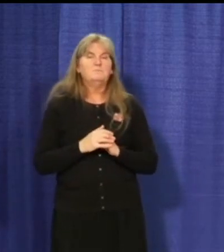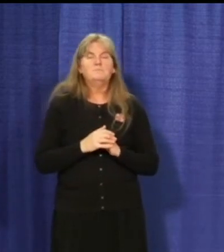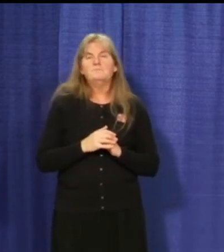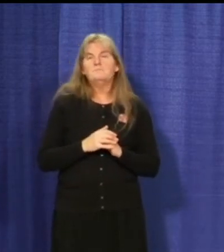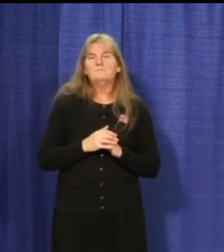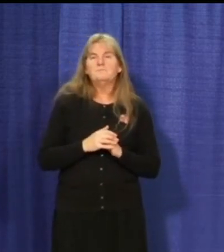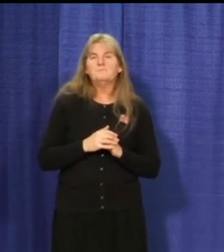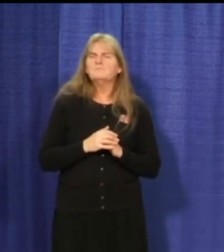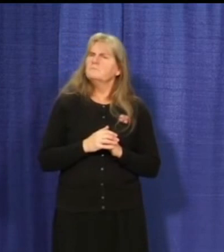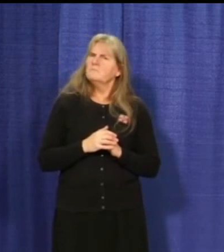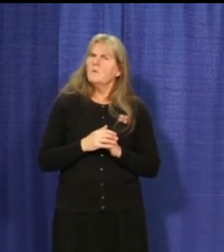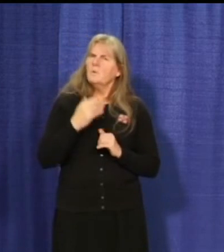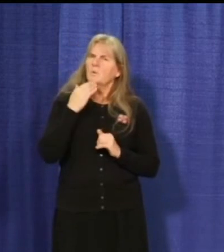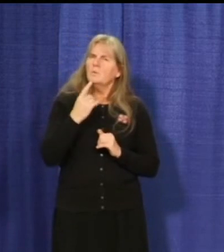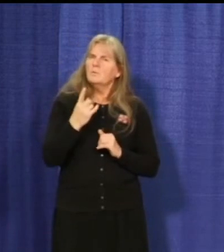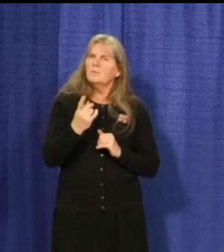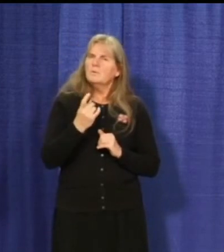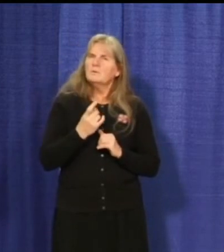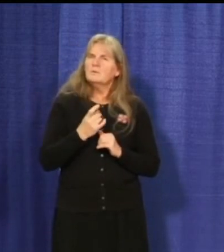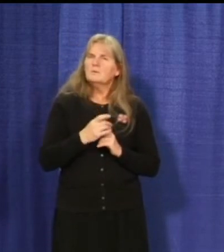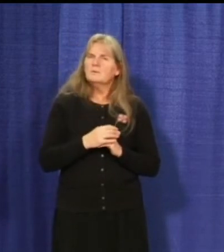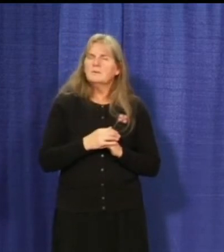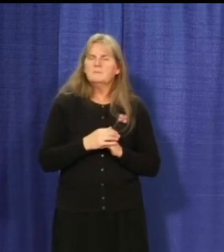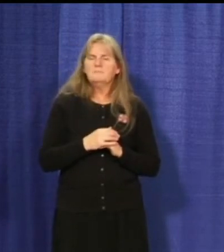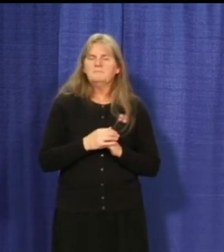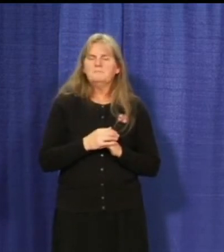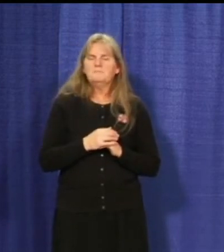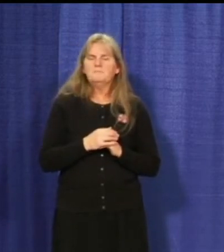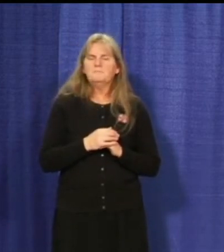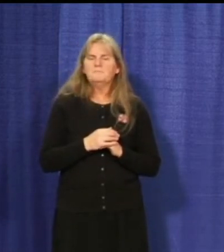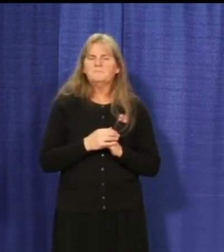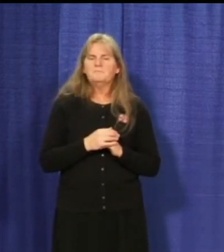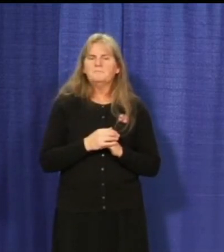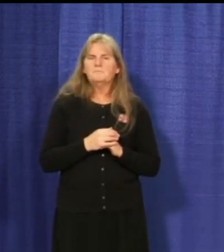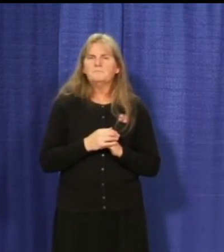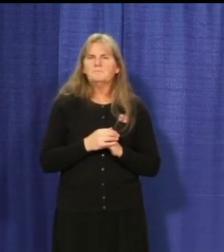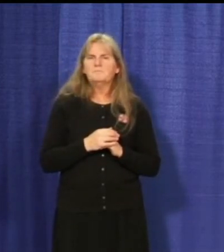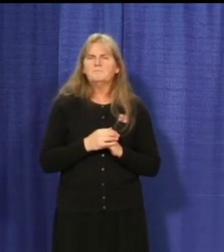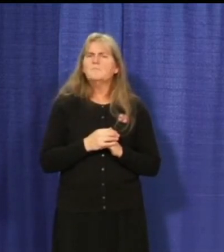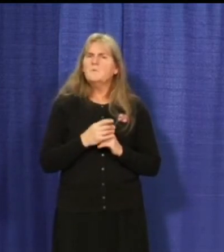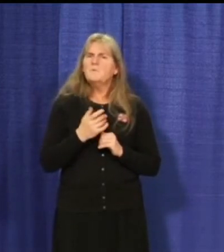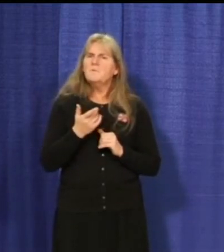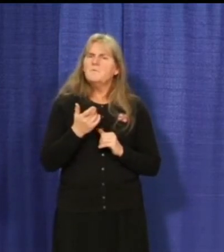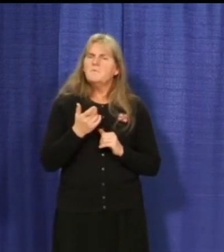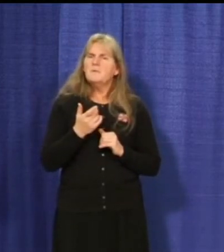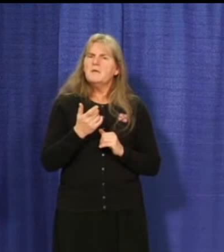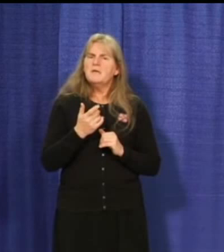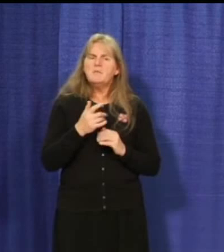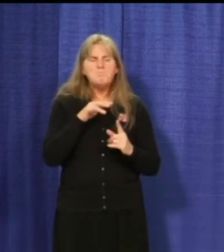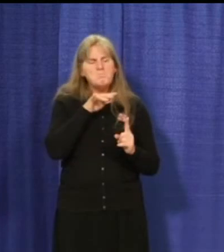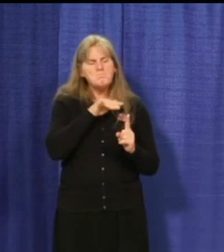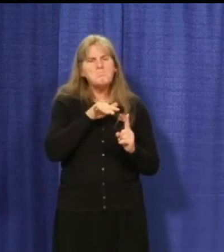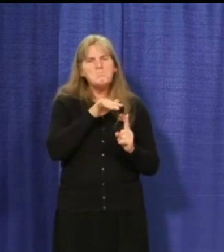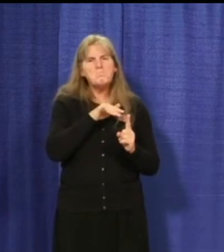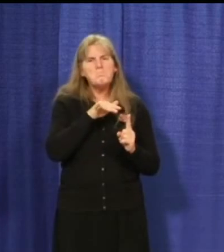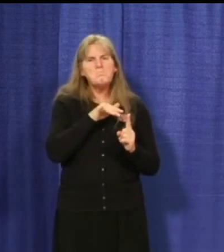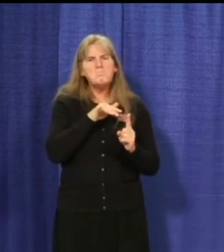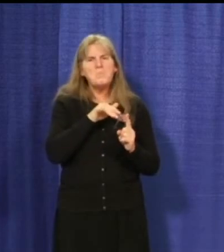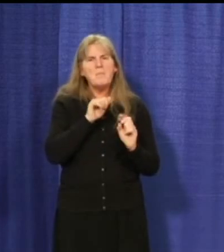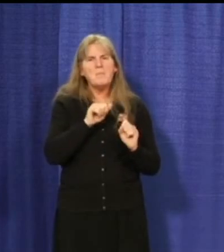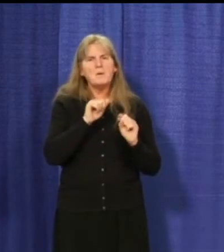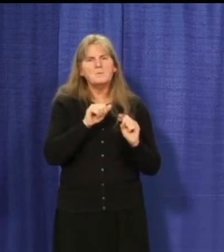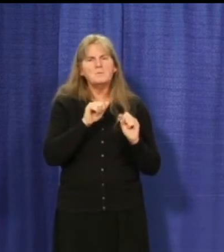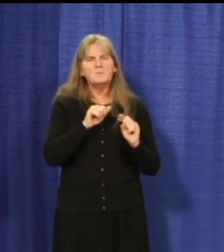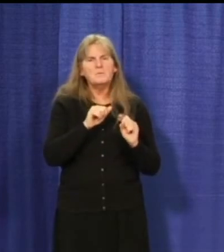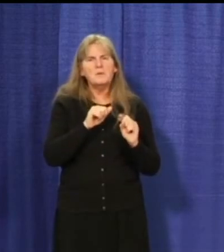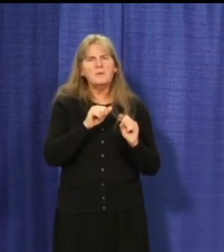Yeah, it's a good question. I think it's something that we obviously have noted. It's something that